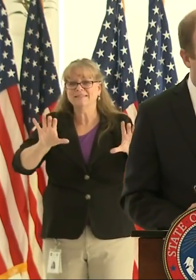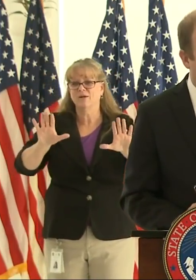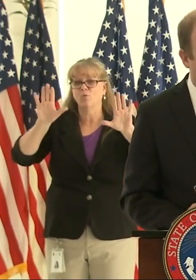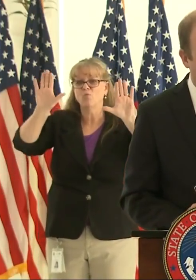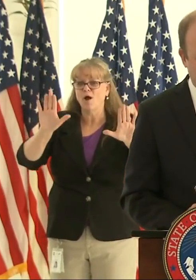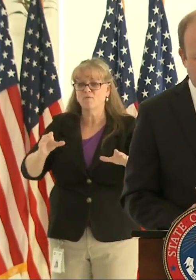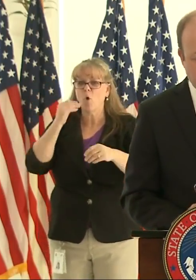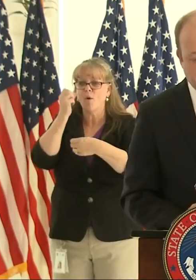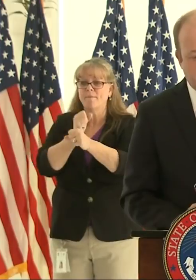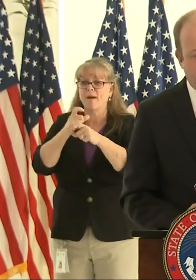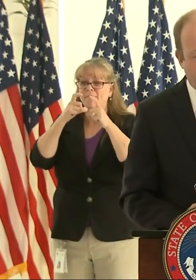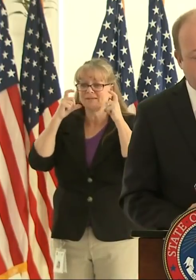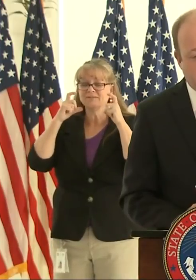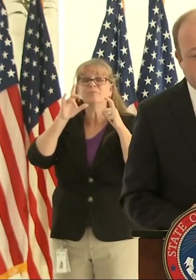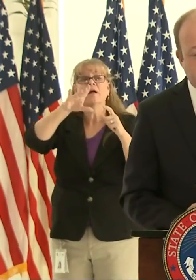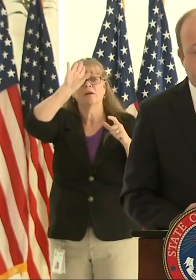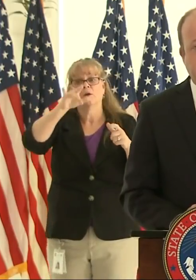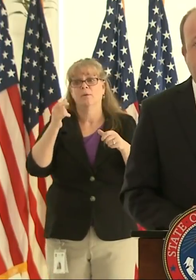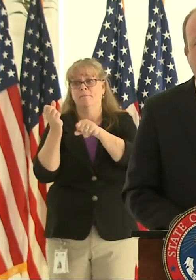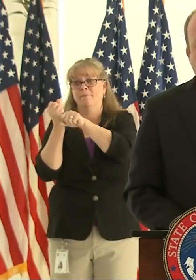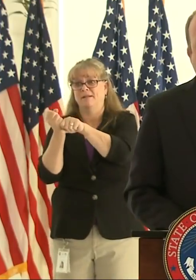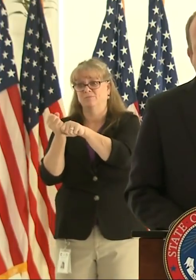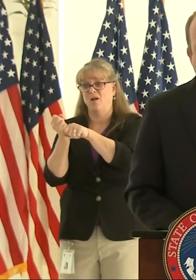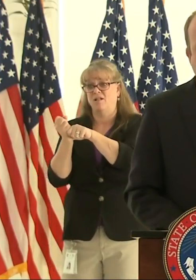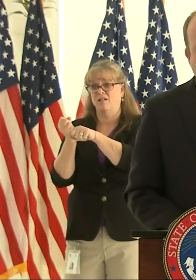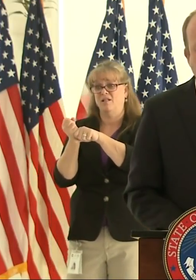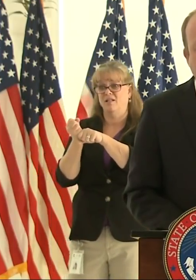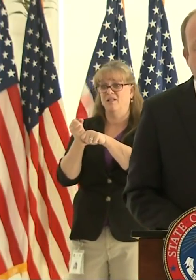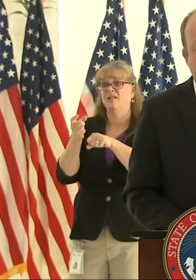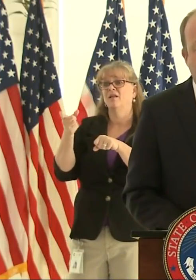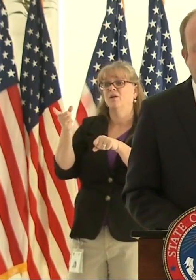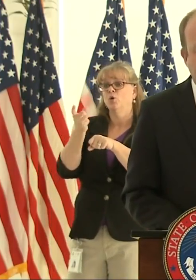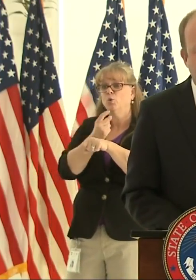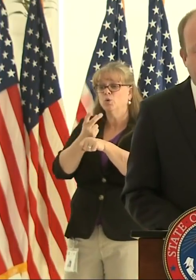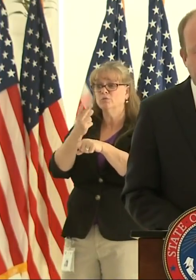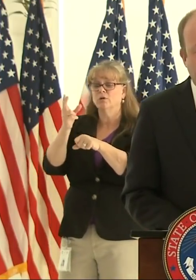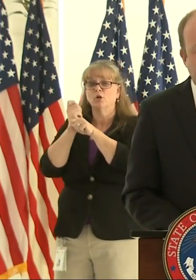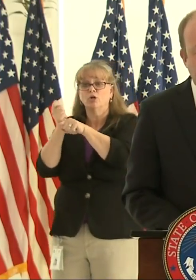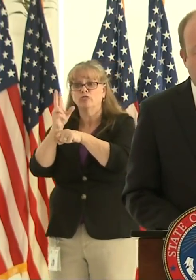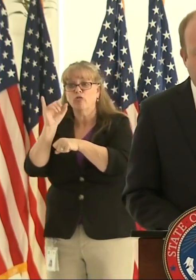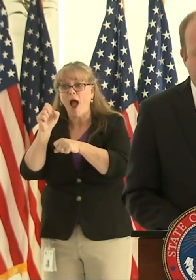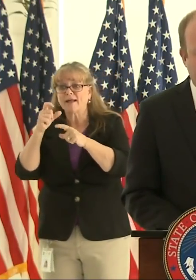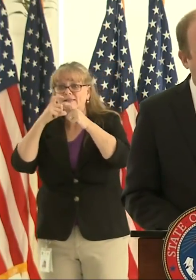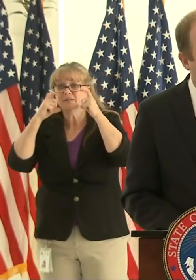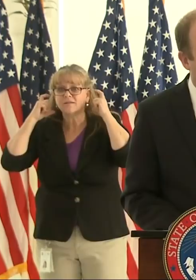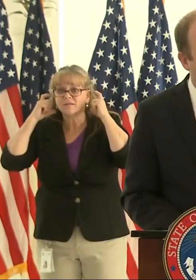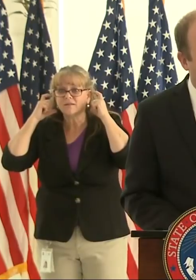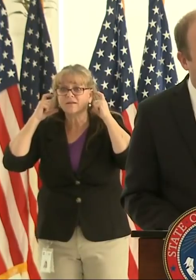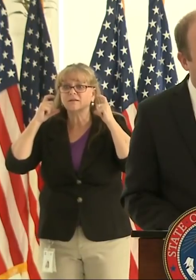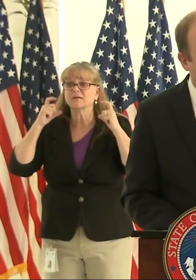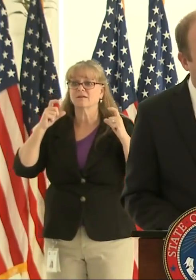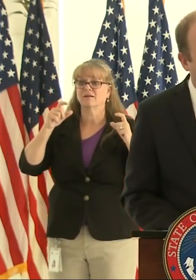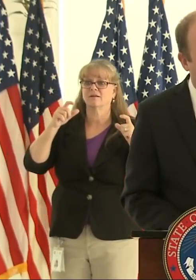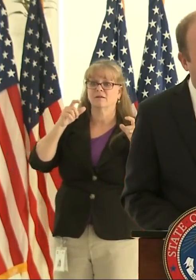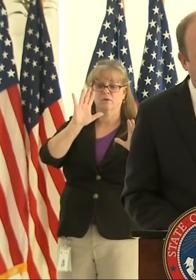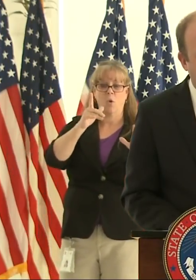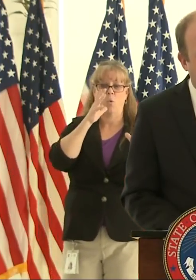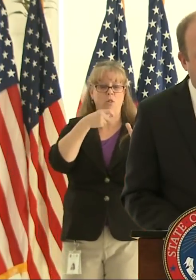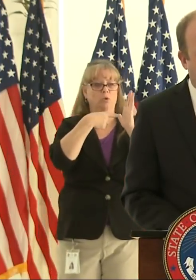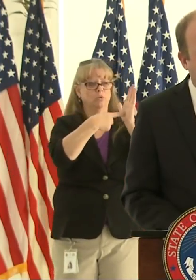it should be baseball season, wearing Rockies masks, wearing Broncos masks, that's the best that we can do right now to show the support for their